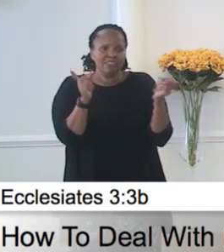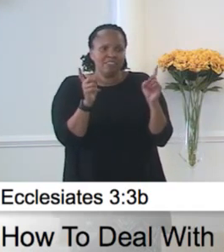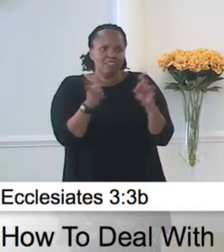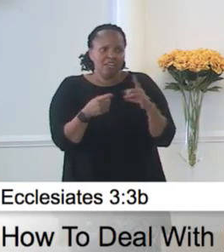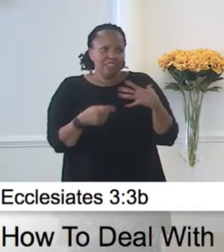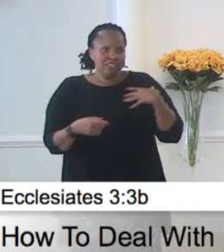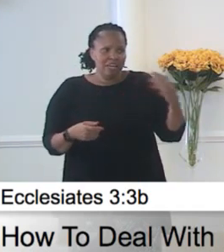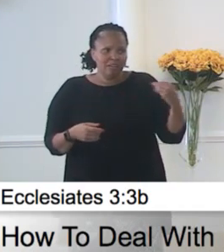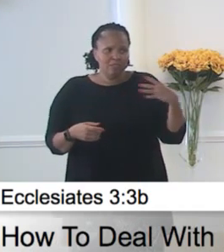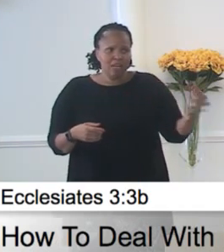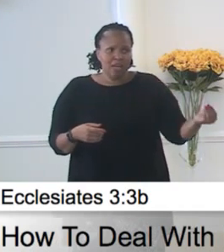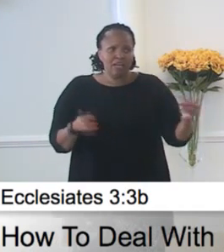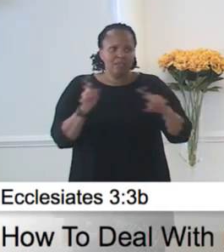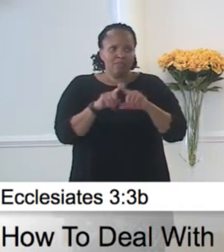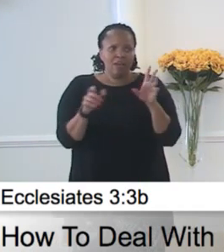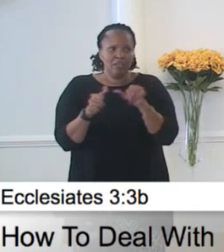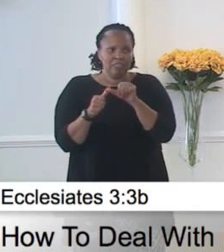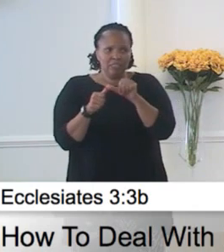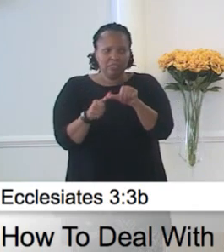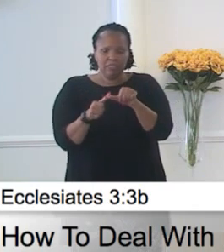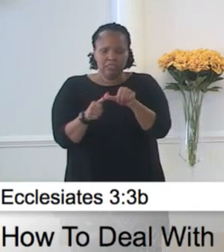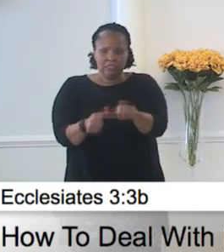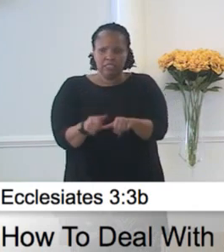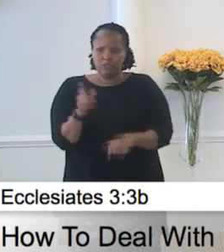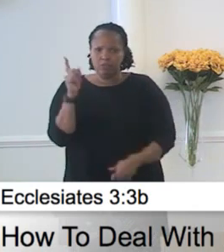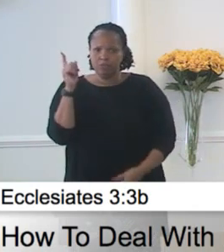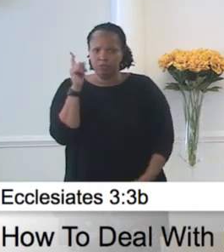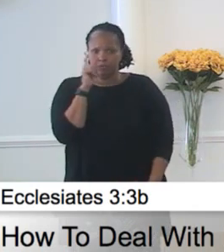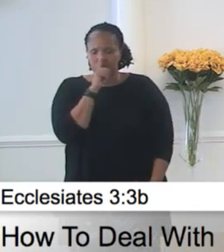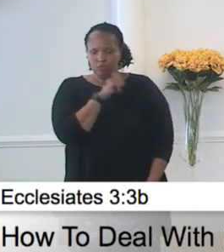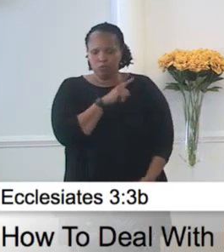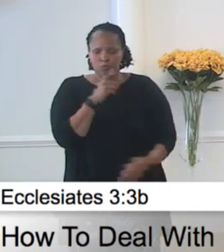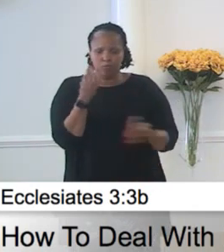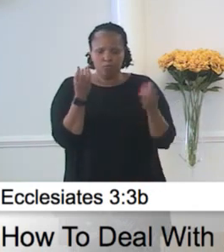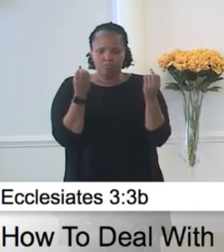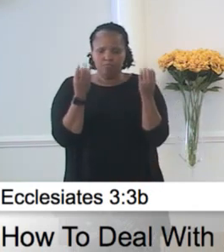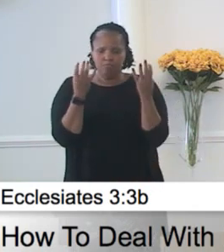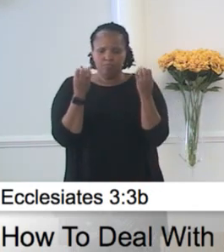And continue to fool many.